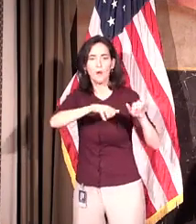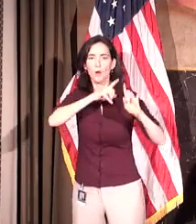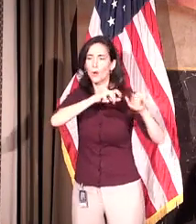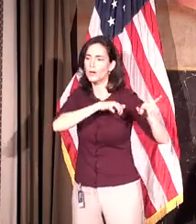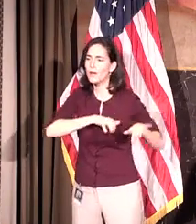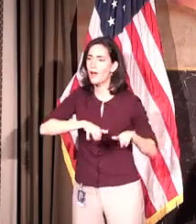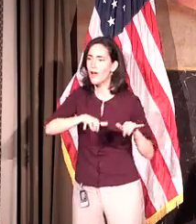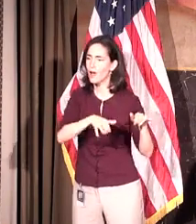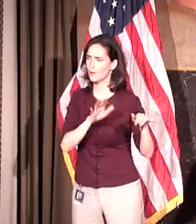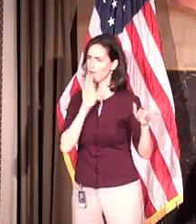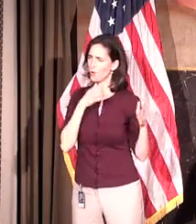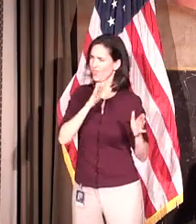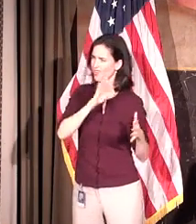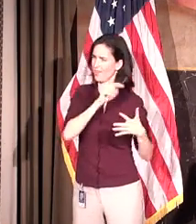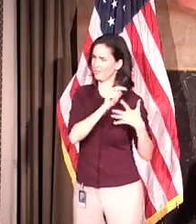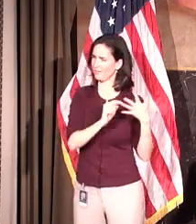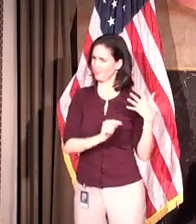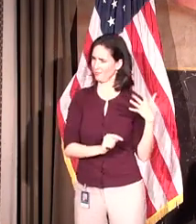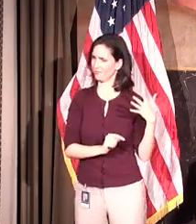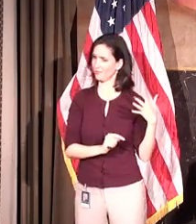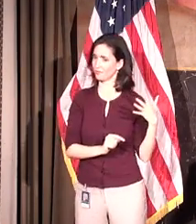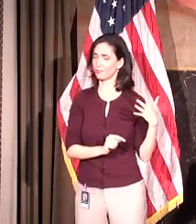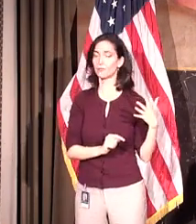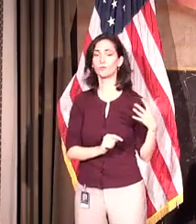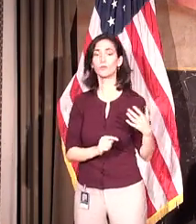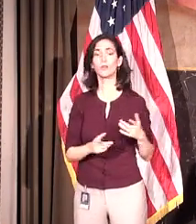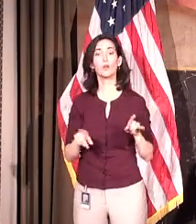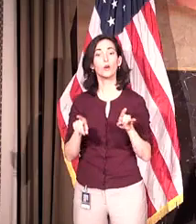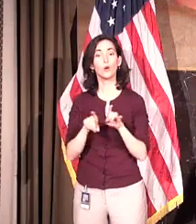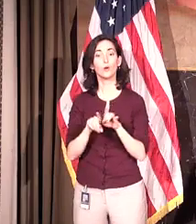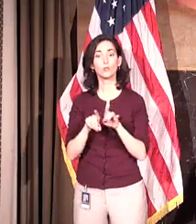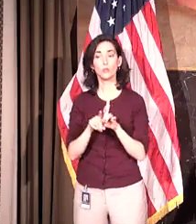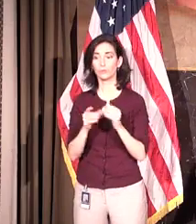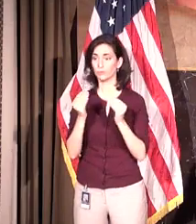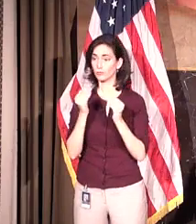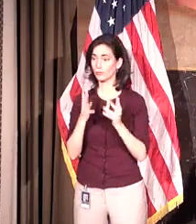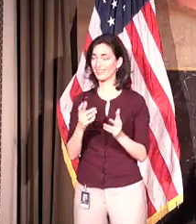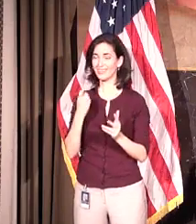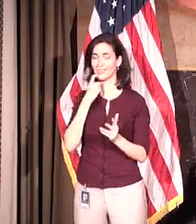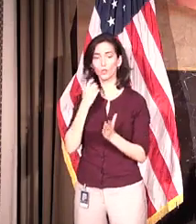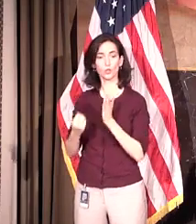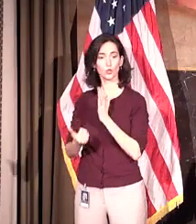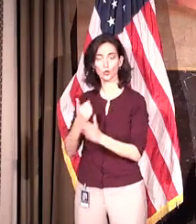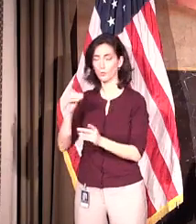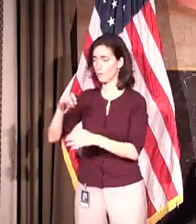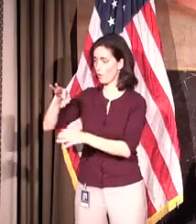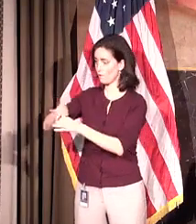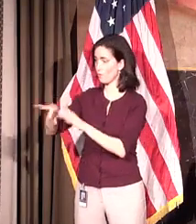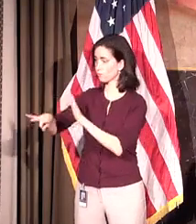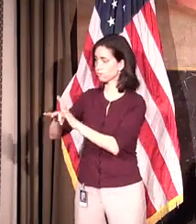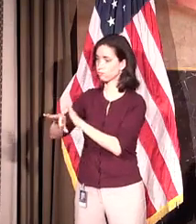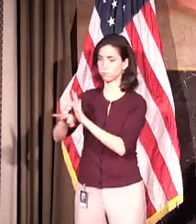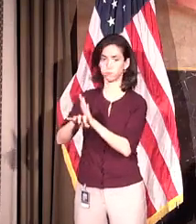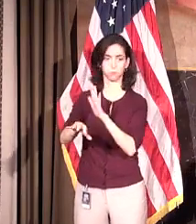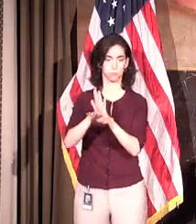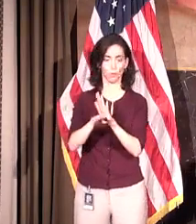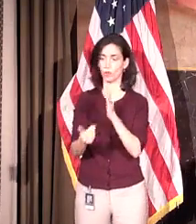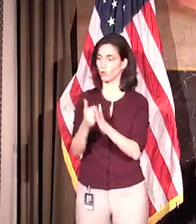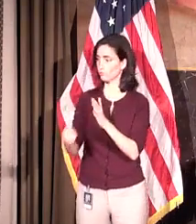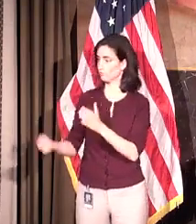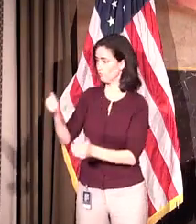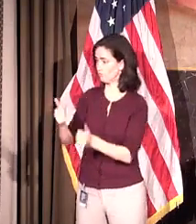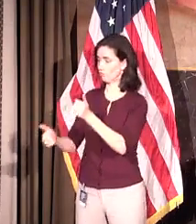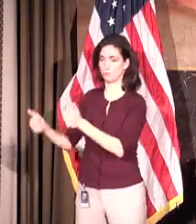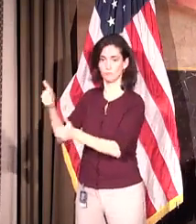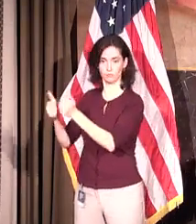our state and for each other. And I also want to congratulate all the newly elected officials in Louisiana and those who